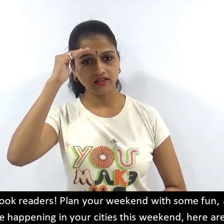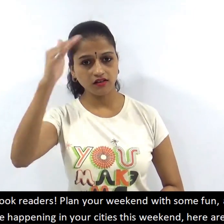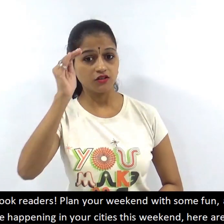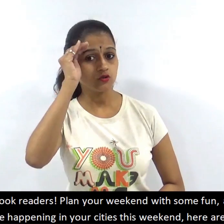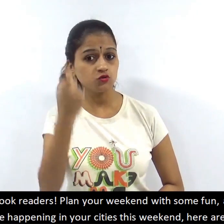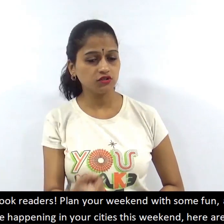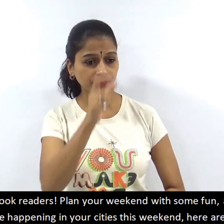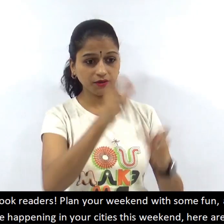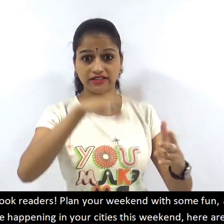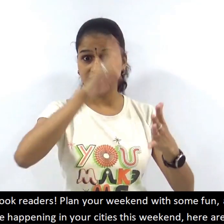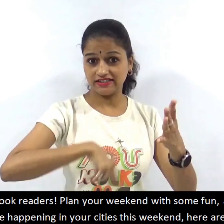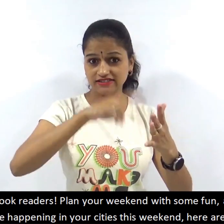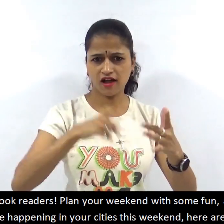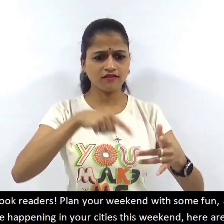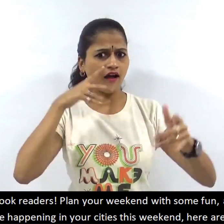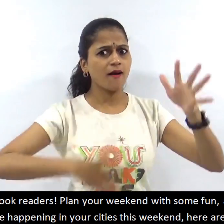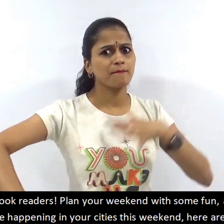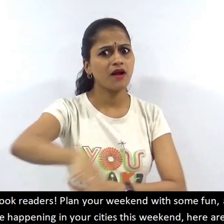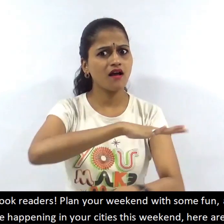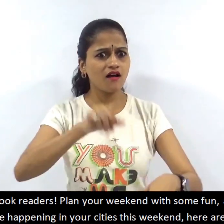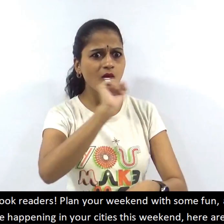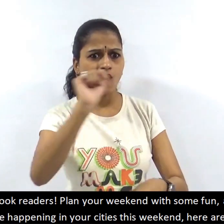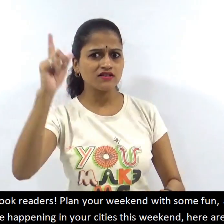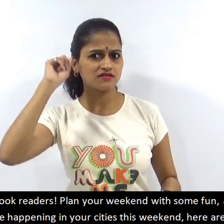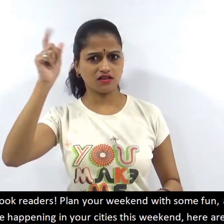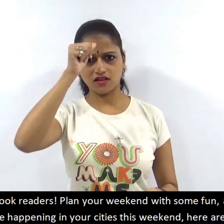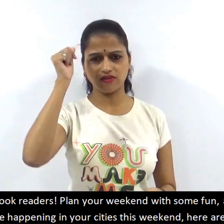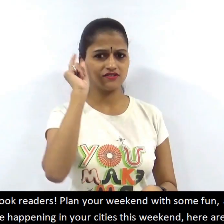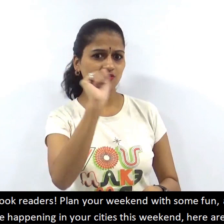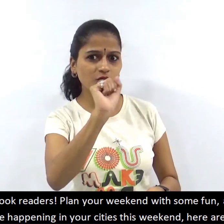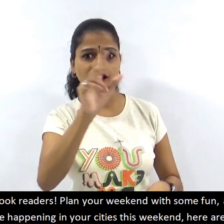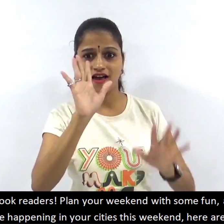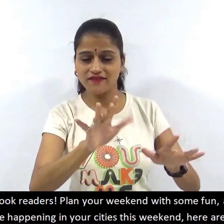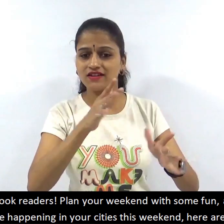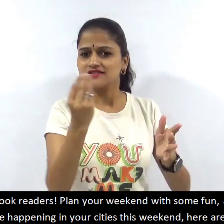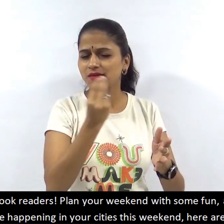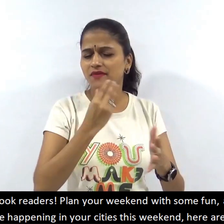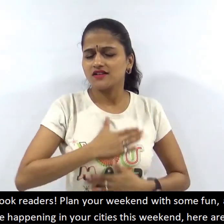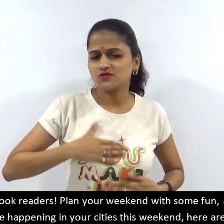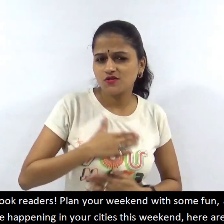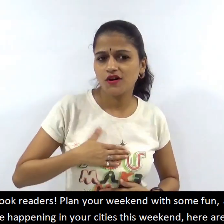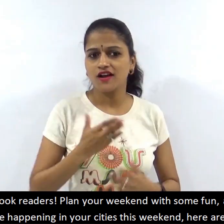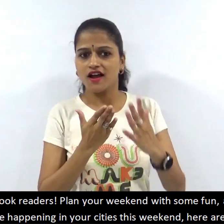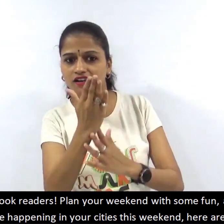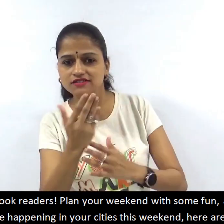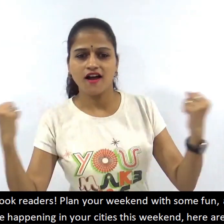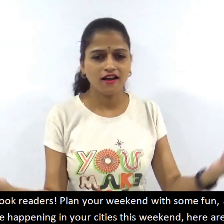Hello NewsHook readers! Plan your weekend with some fun, accessible activities that are happening in your cities this weekend.